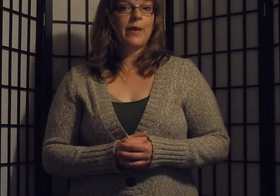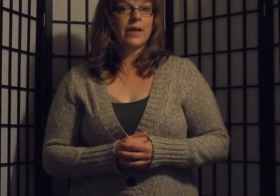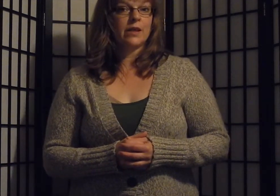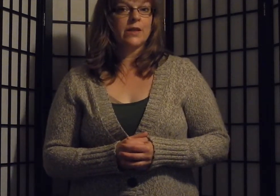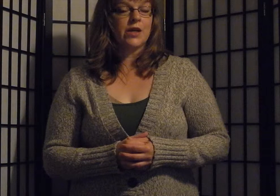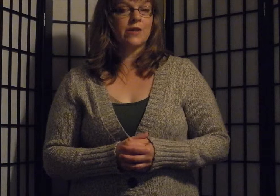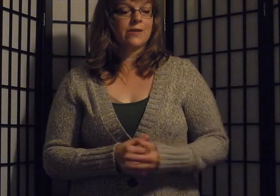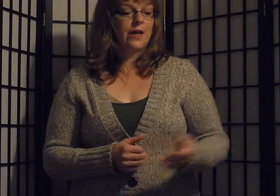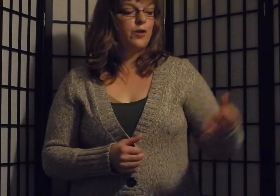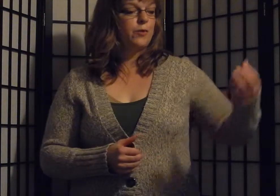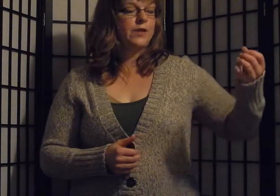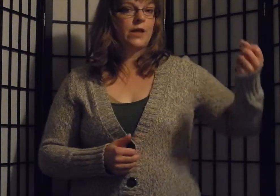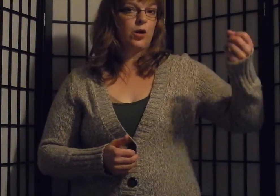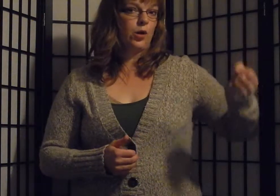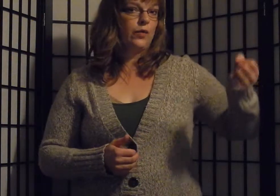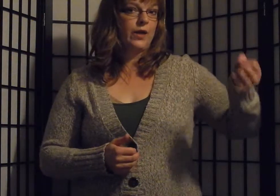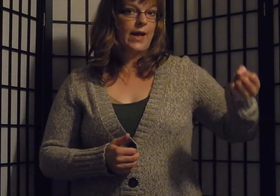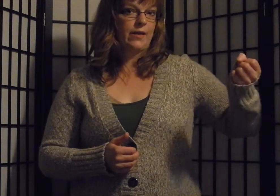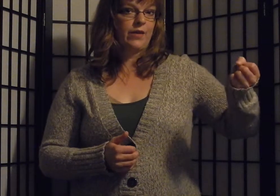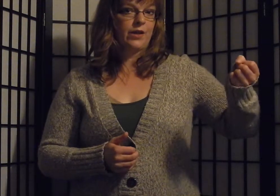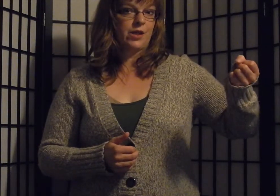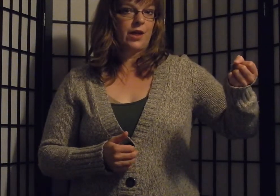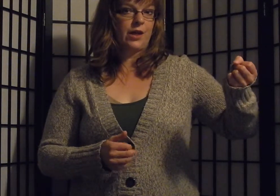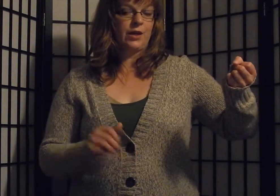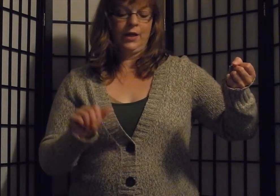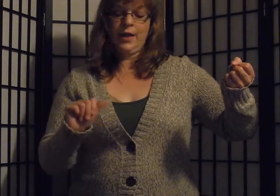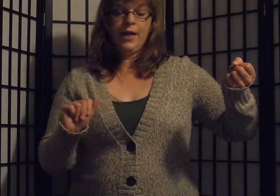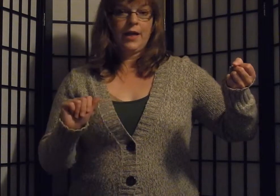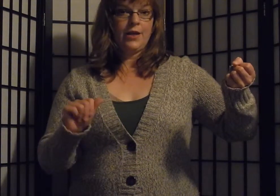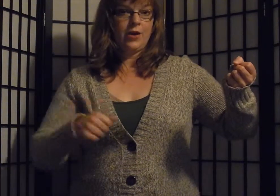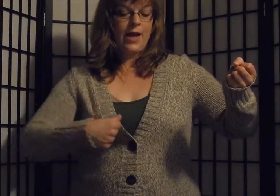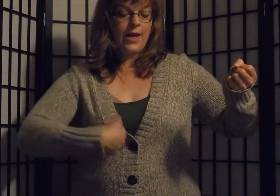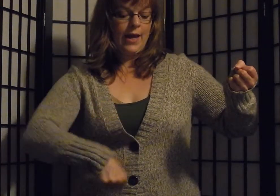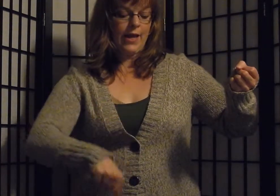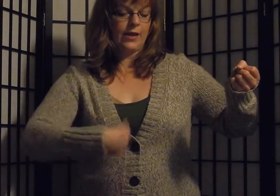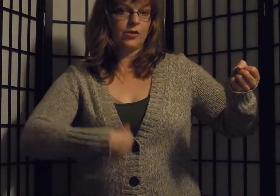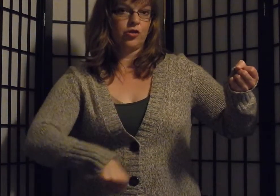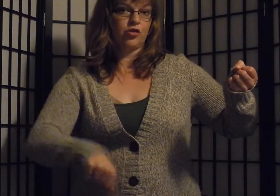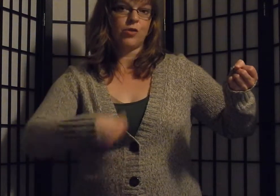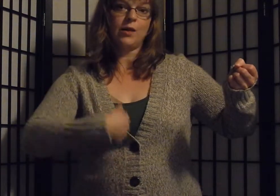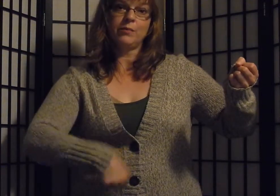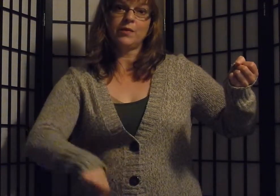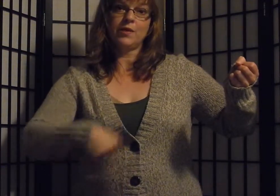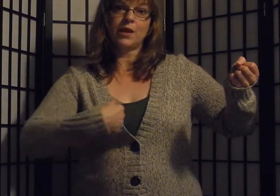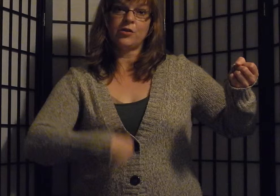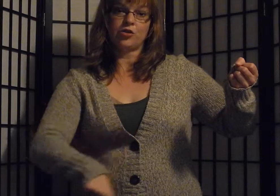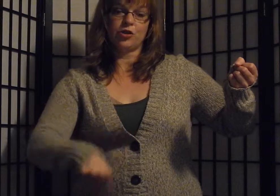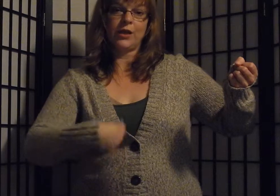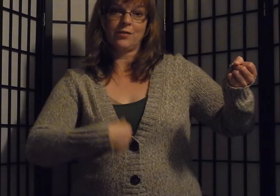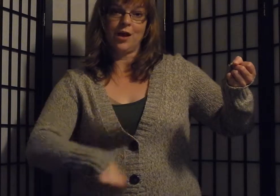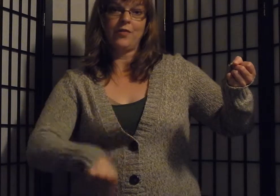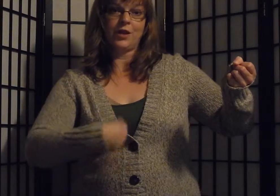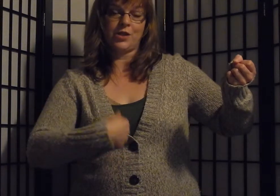make the guitar sign, you pretend to hold the neck of the guitar, and your A hand strums the strings on the